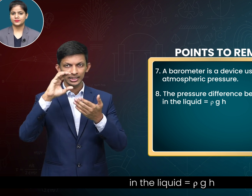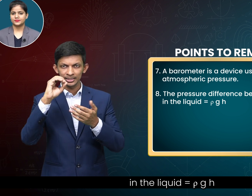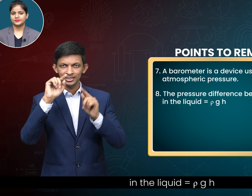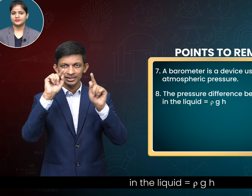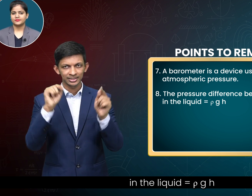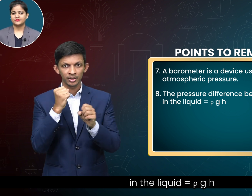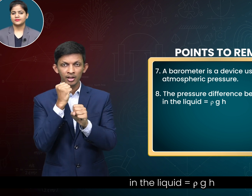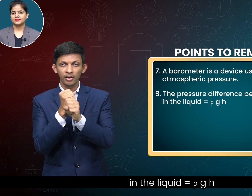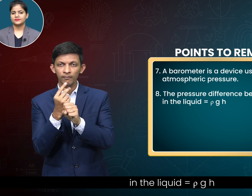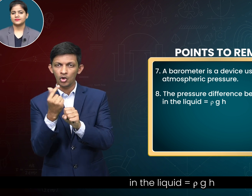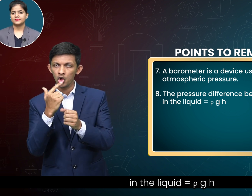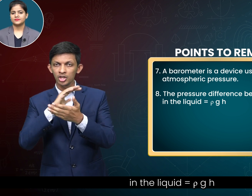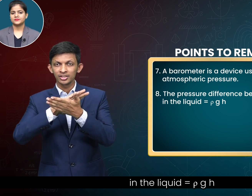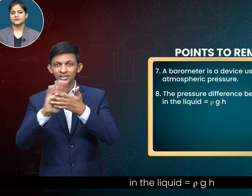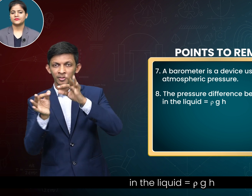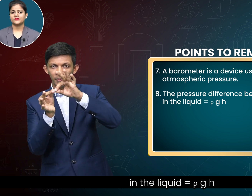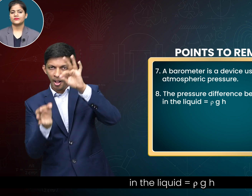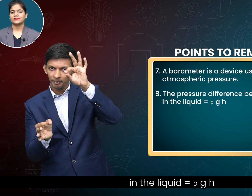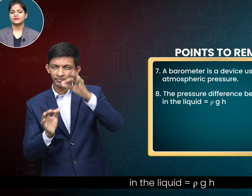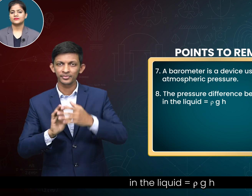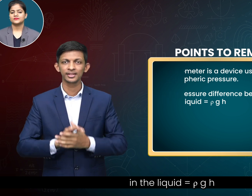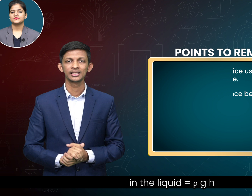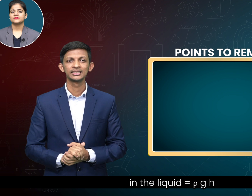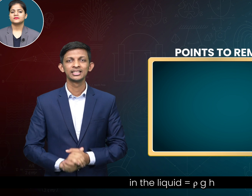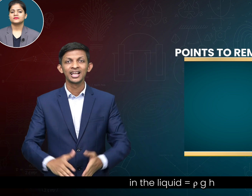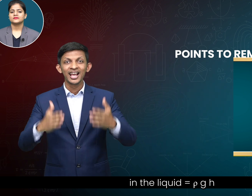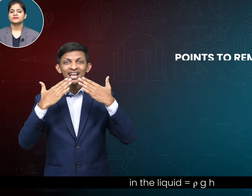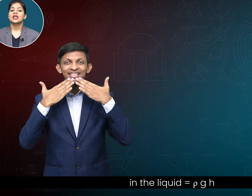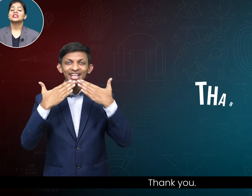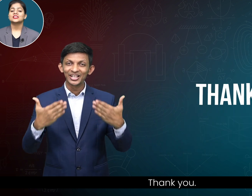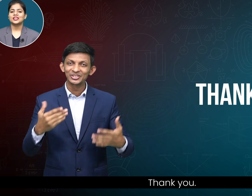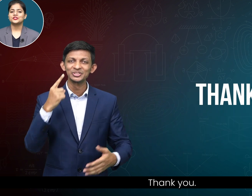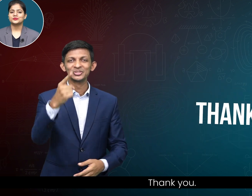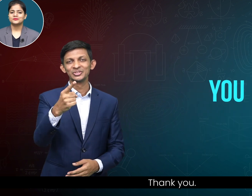Thank you.